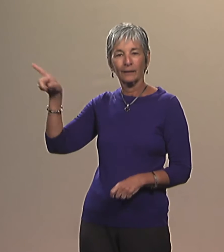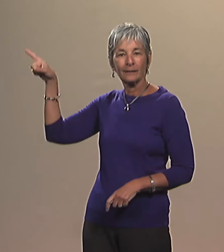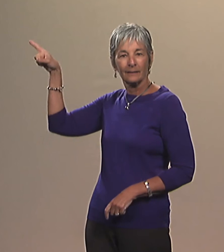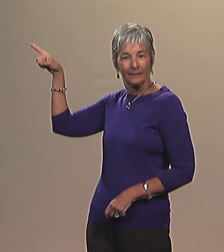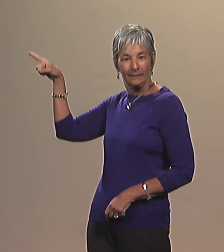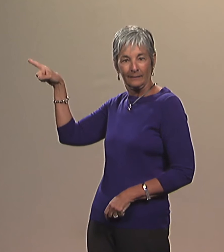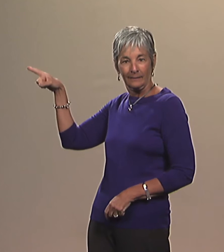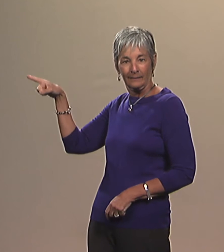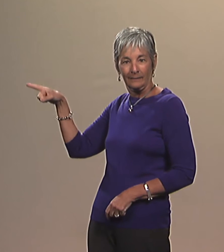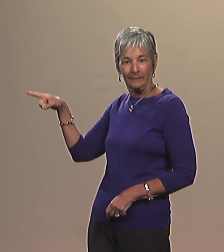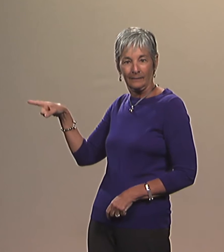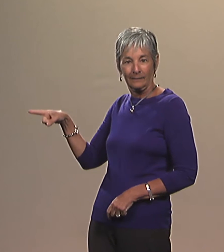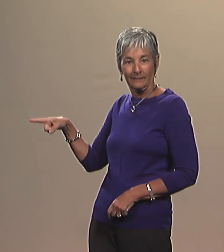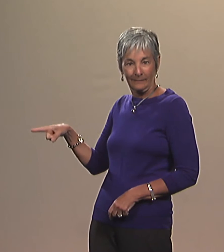Now take a look here.